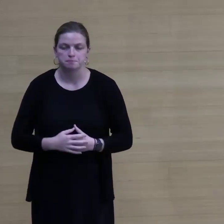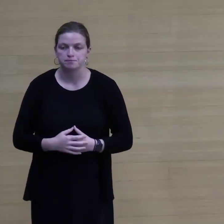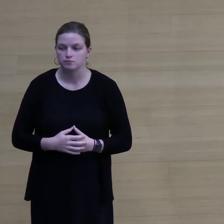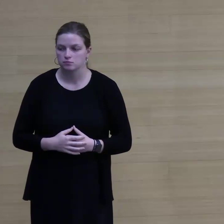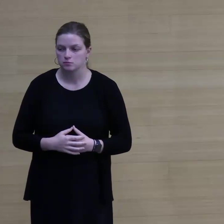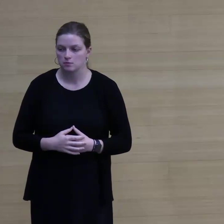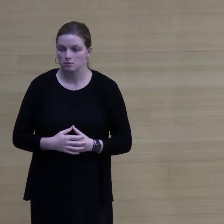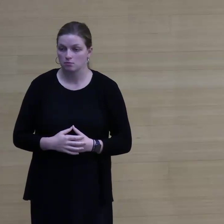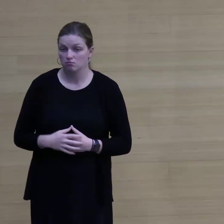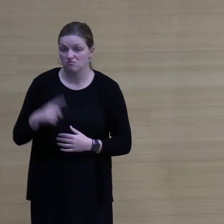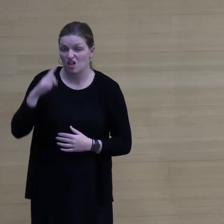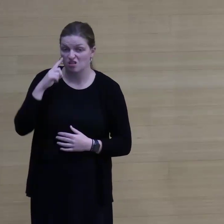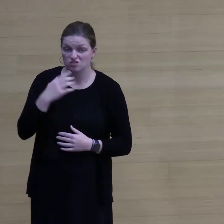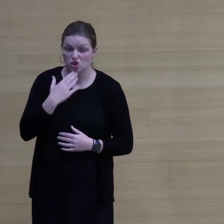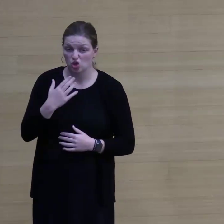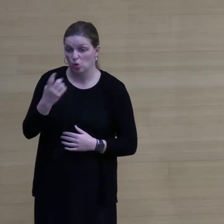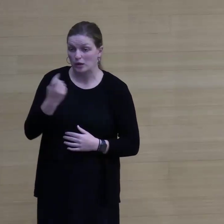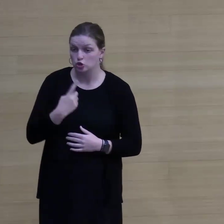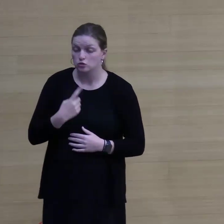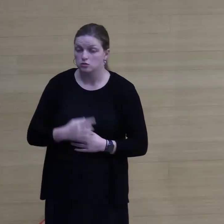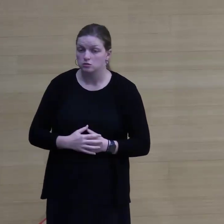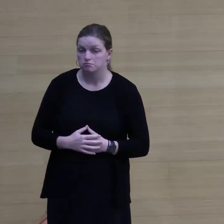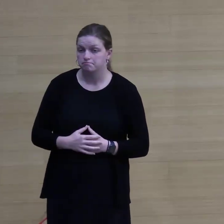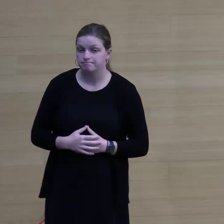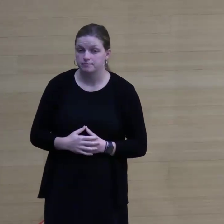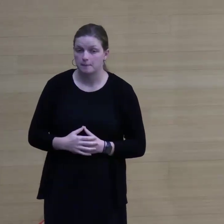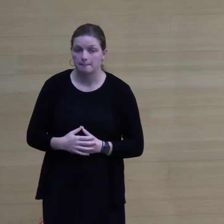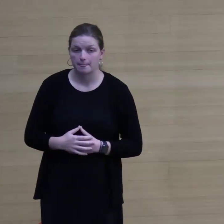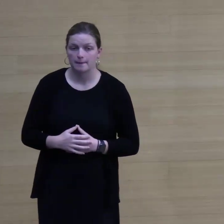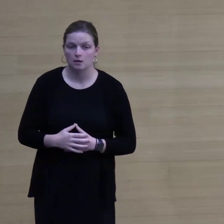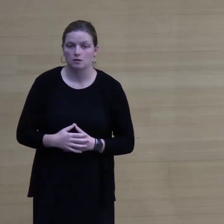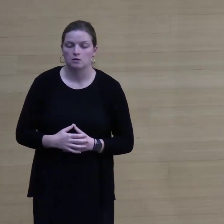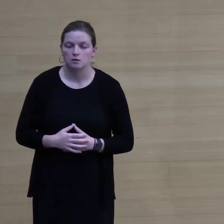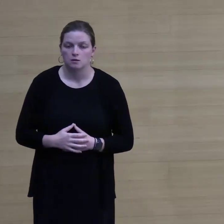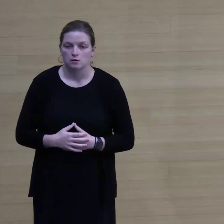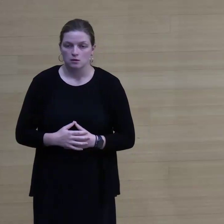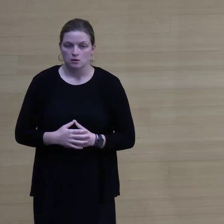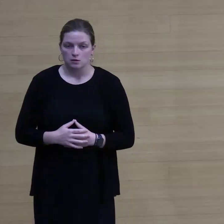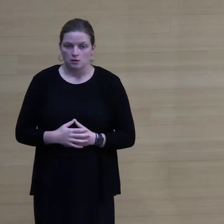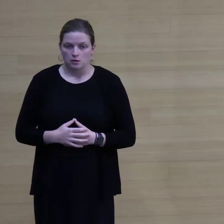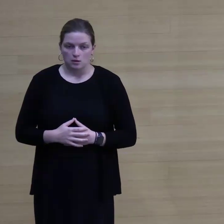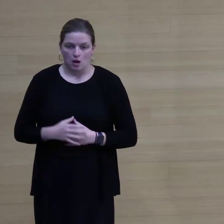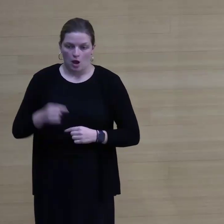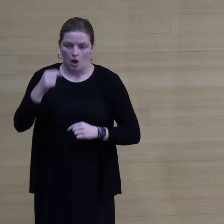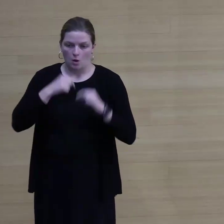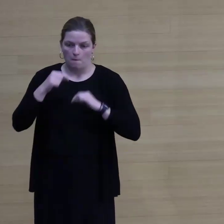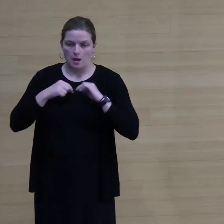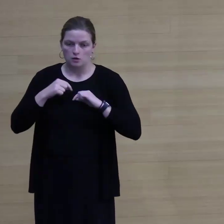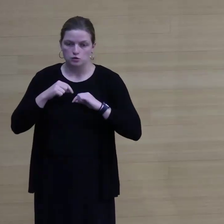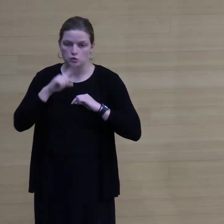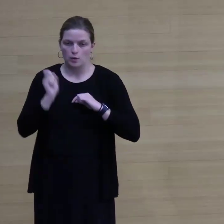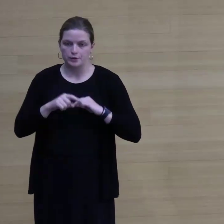I think that's a very good question. And I do go back to the question that I posed to